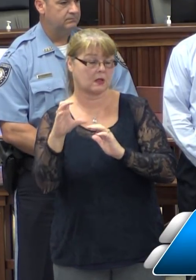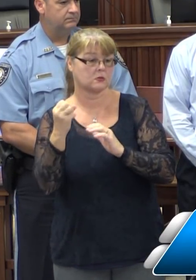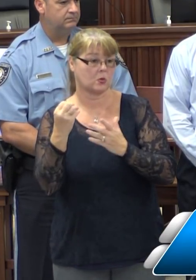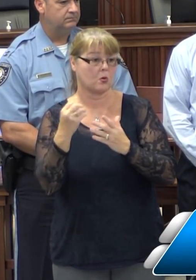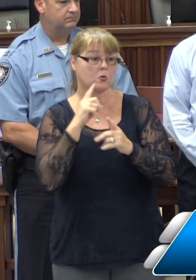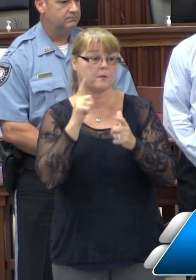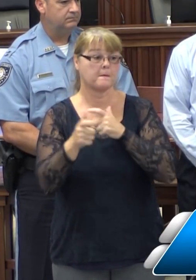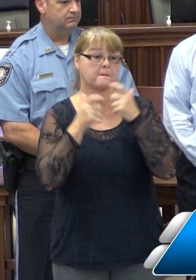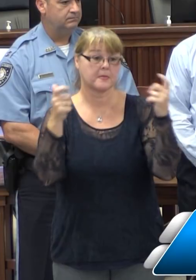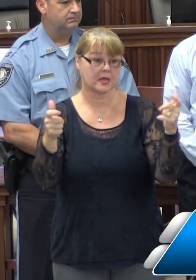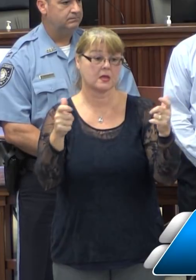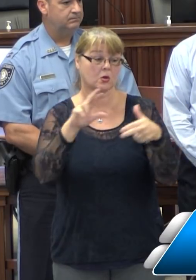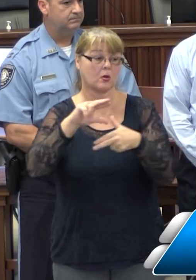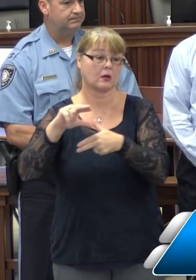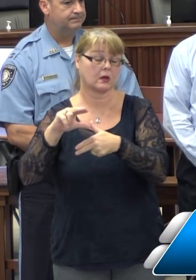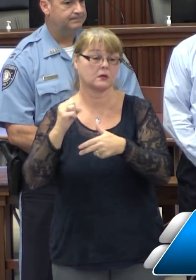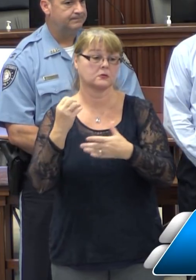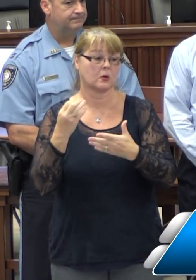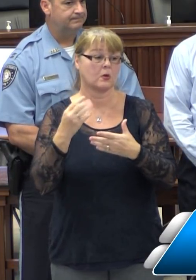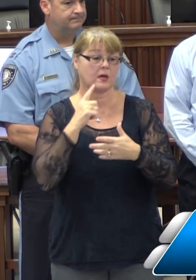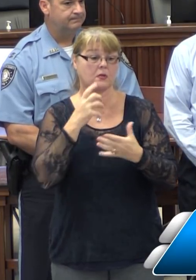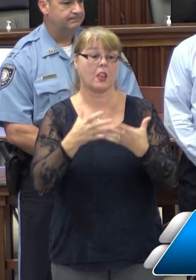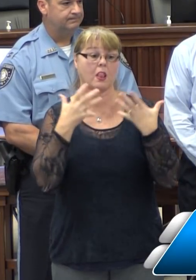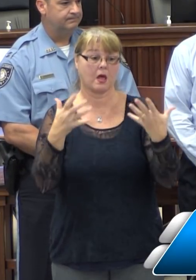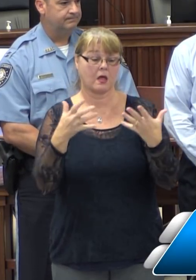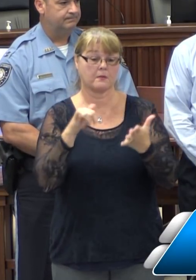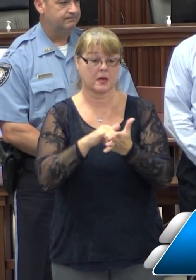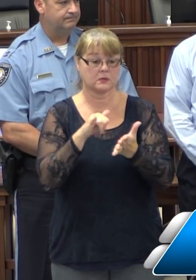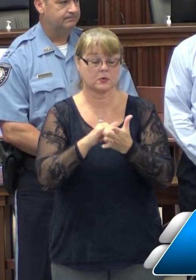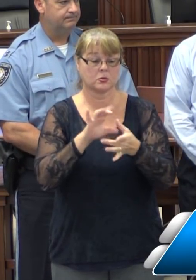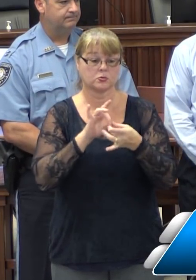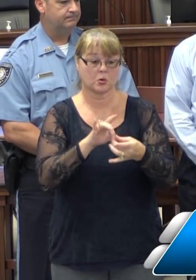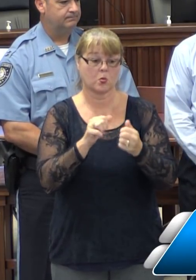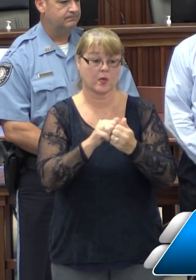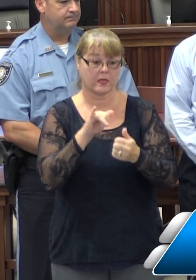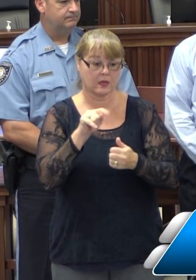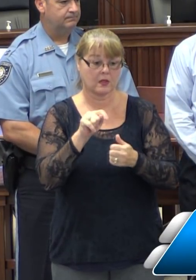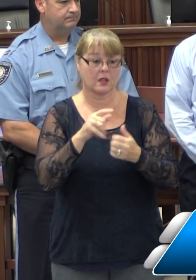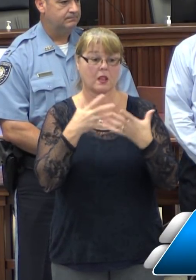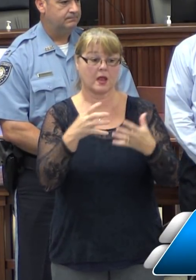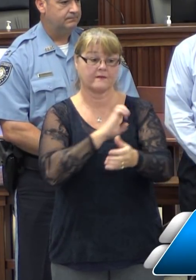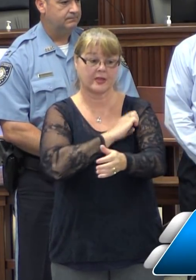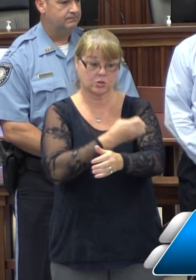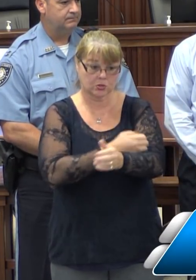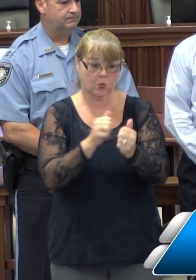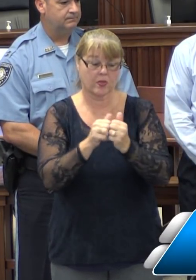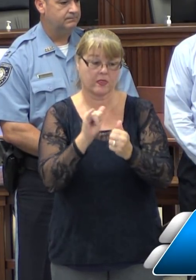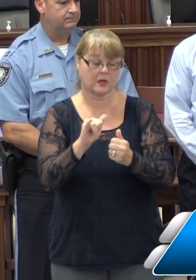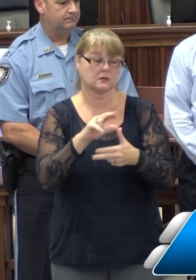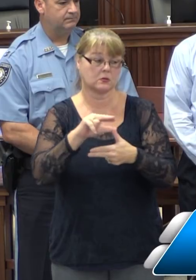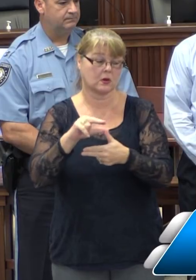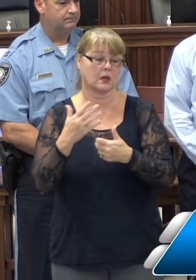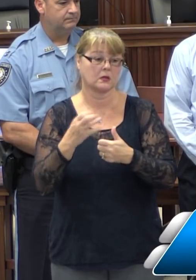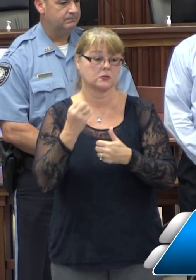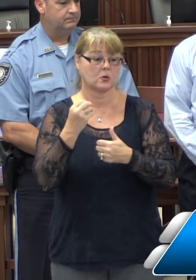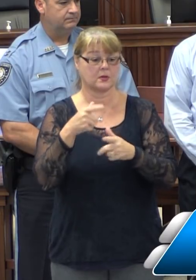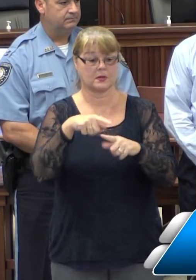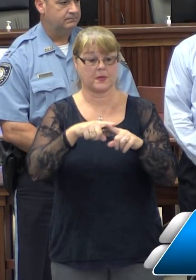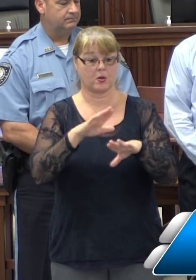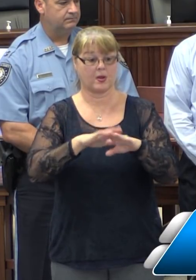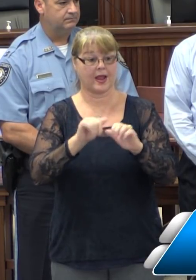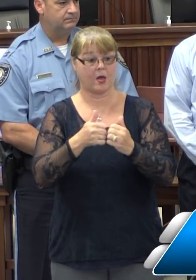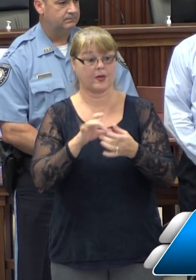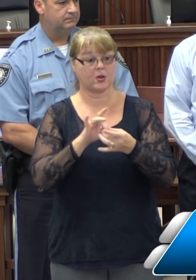So it's a big storm. It has a lot of potential associated with it, a lot of energy associated with it right now. And depending on